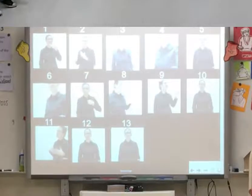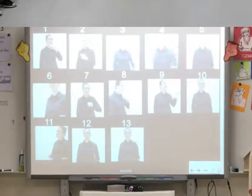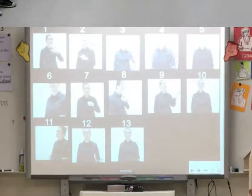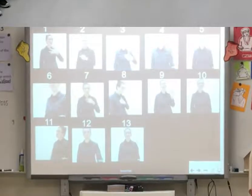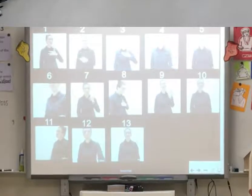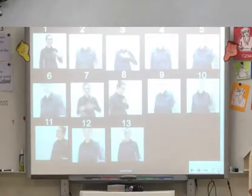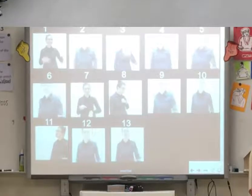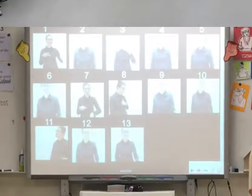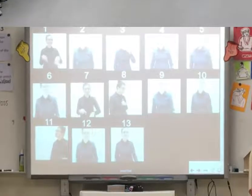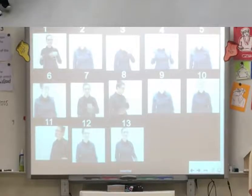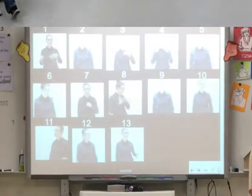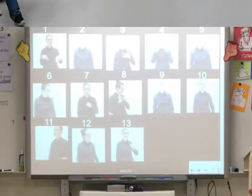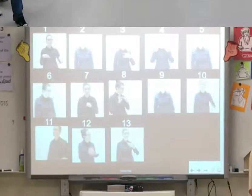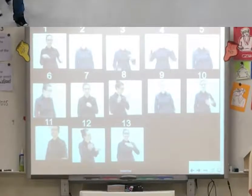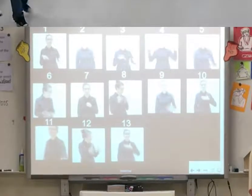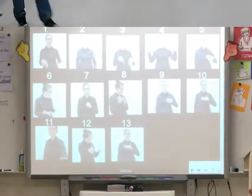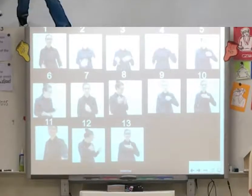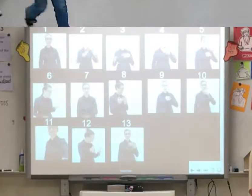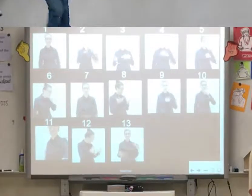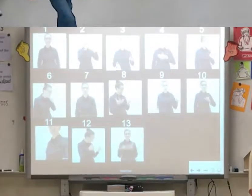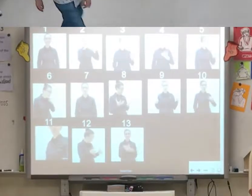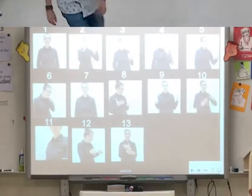Wait, what number 3 talking about?